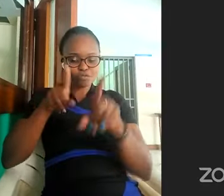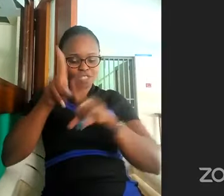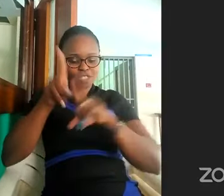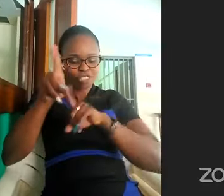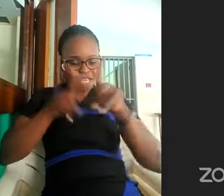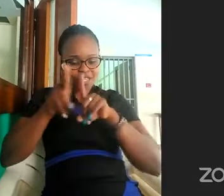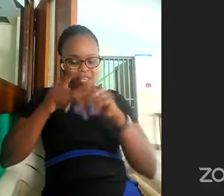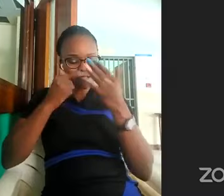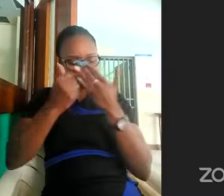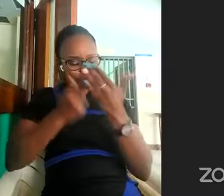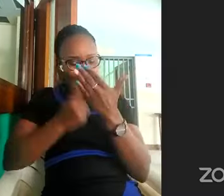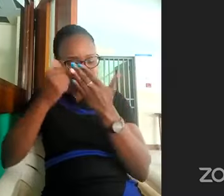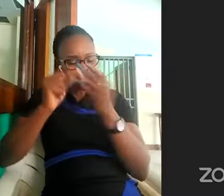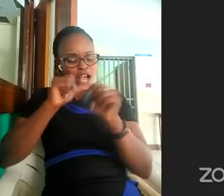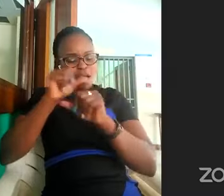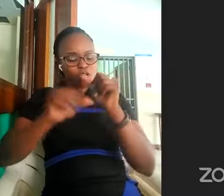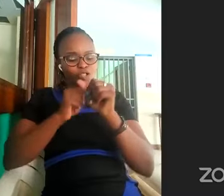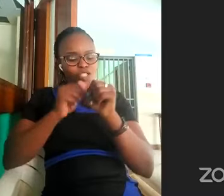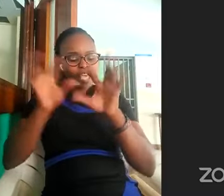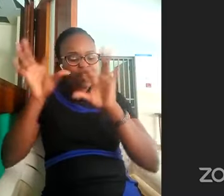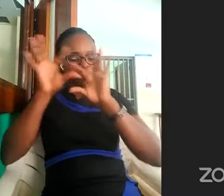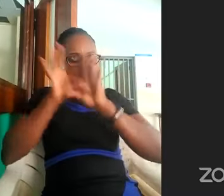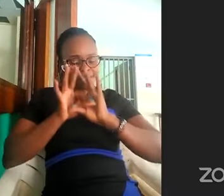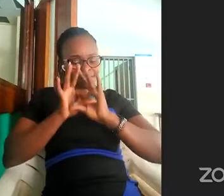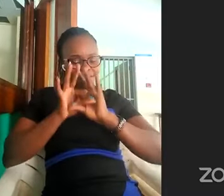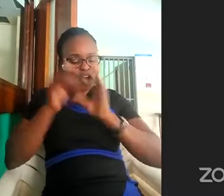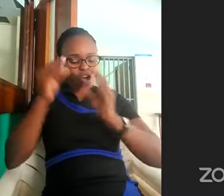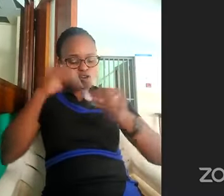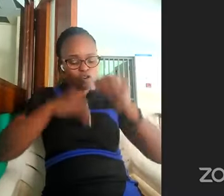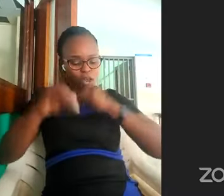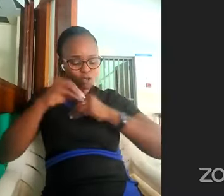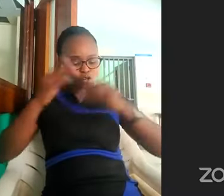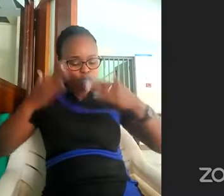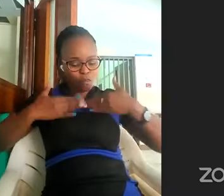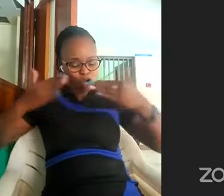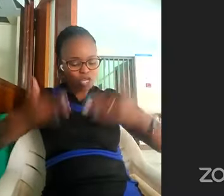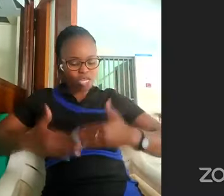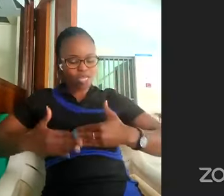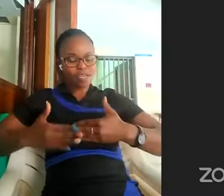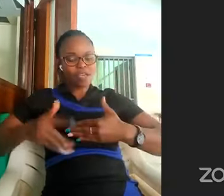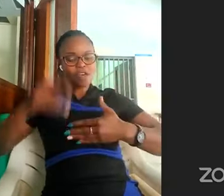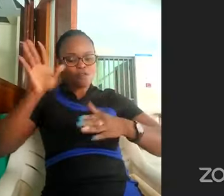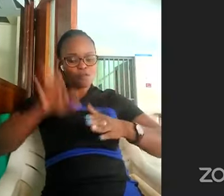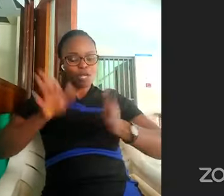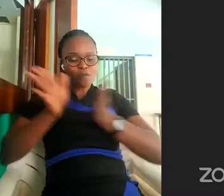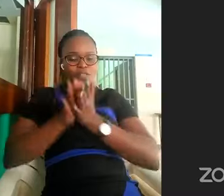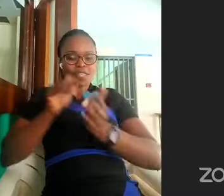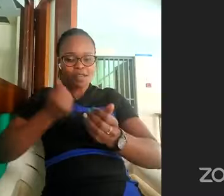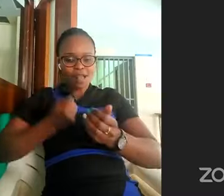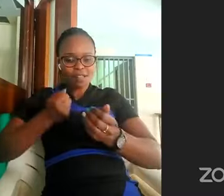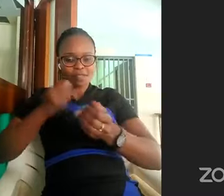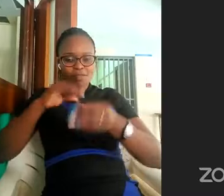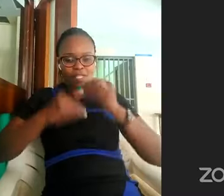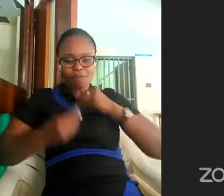corruption and the bodily autonomy of women and girls with disabilities. Asanteni sana. Thank you all. We have